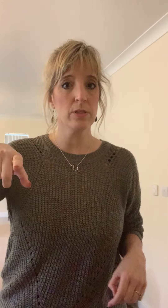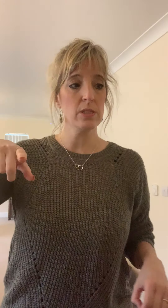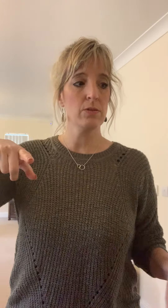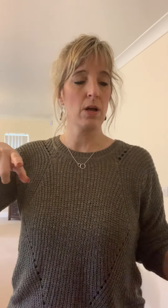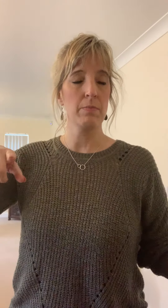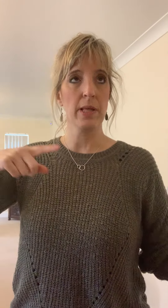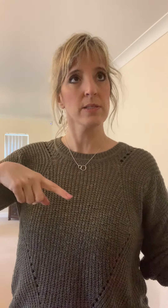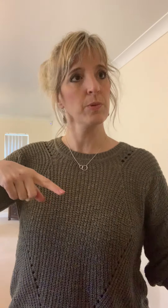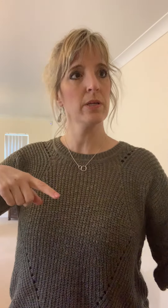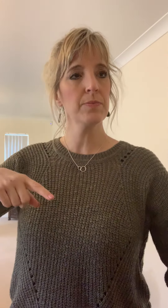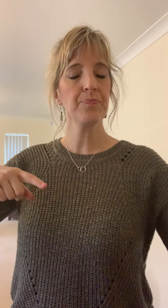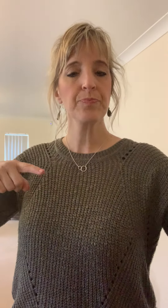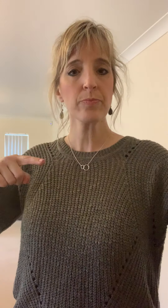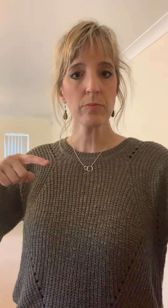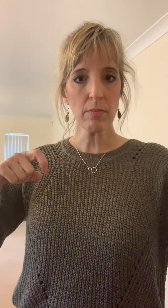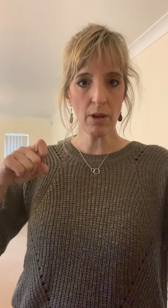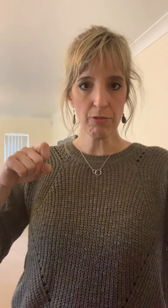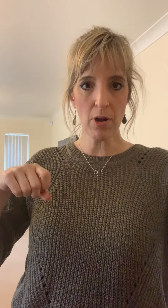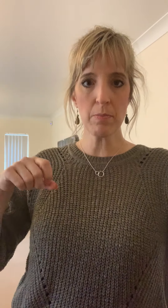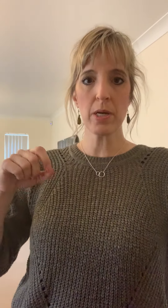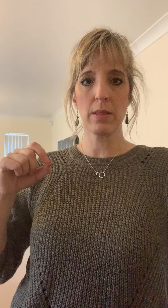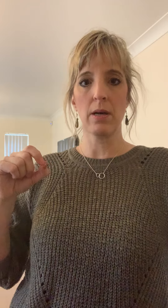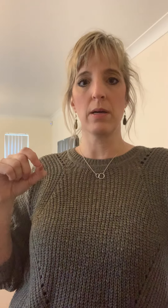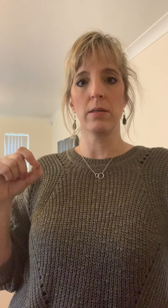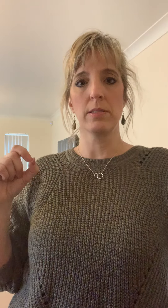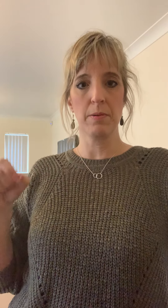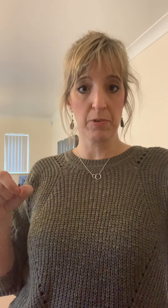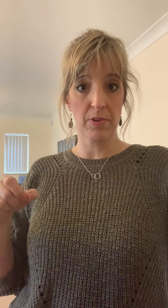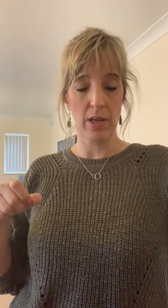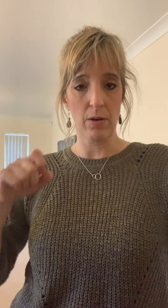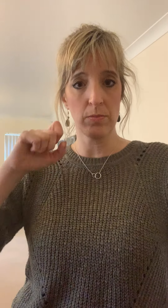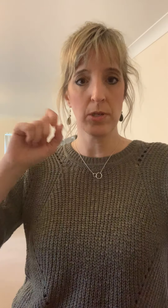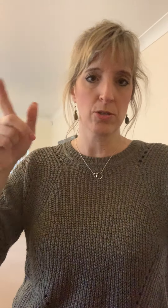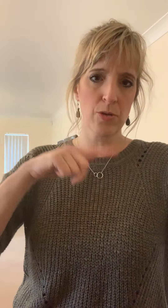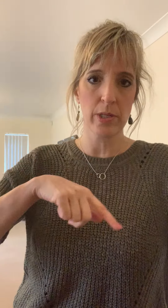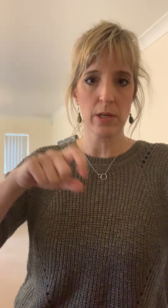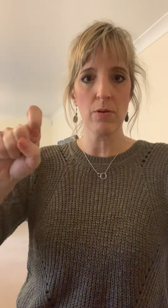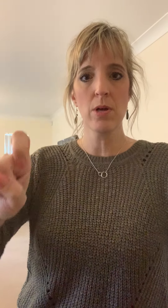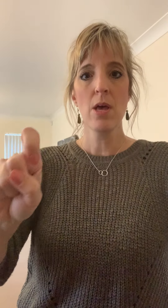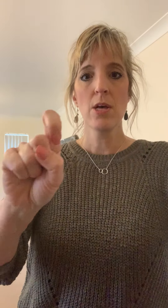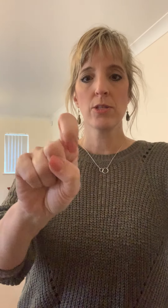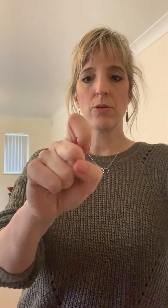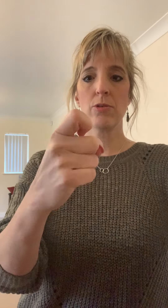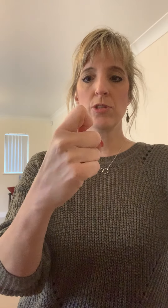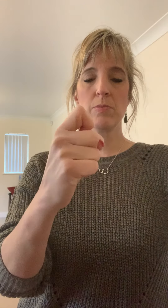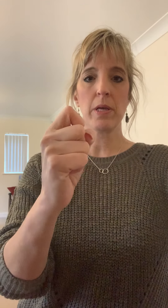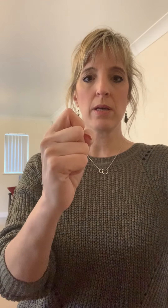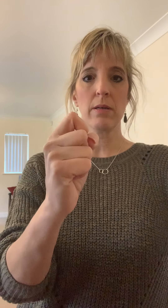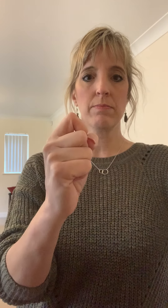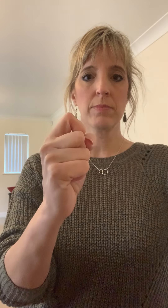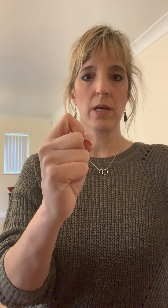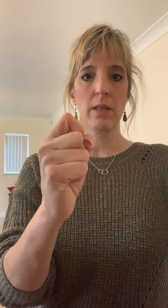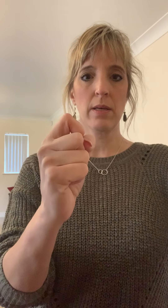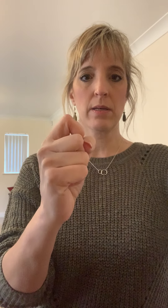this last week from the timber video or 2 weeks ago. So you just make a kind of like a,